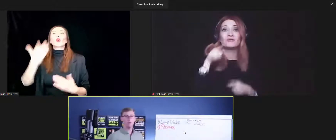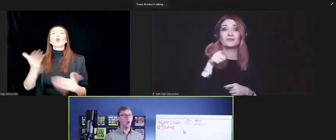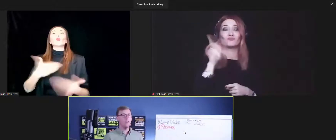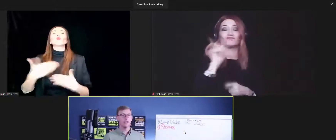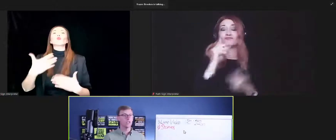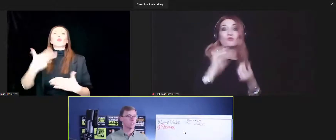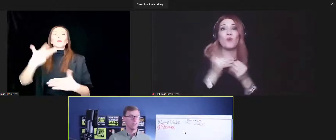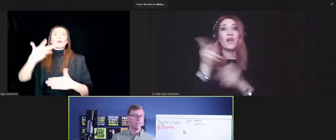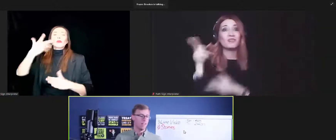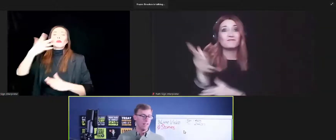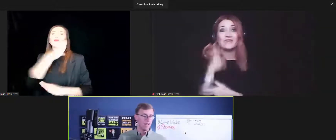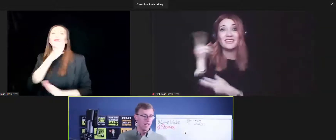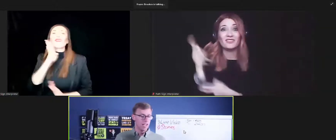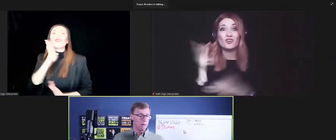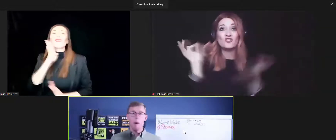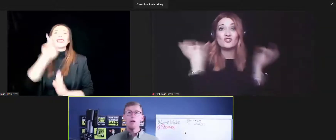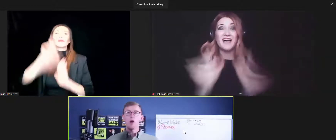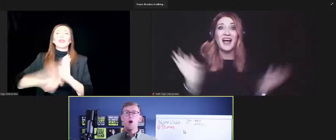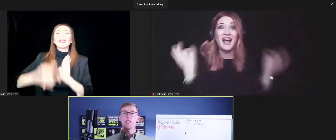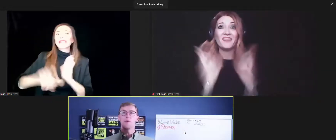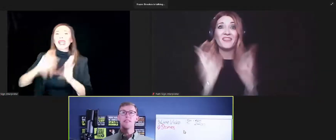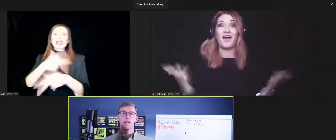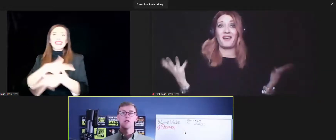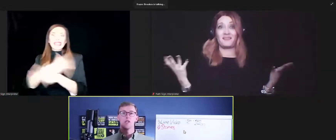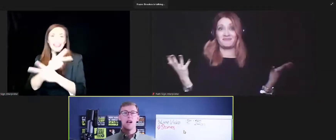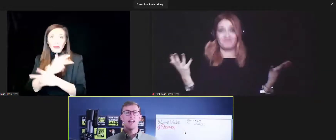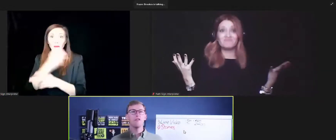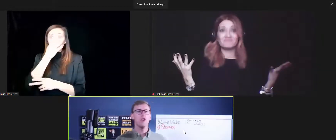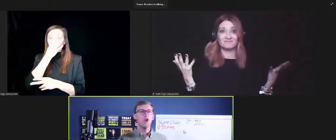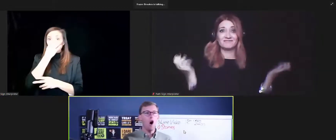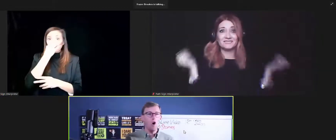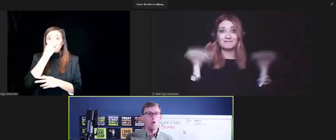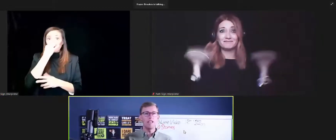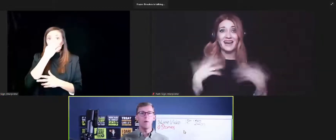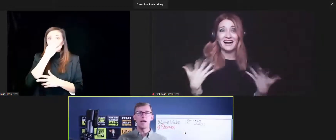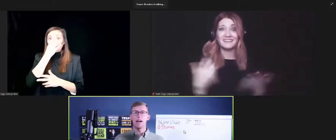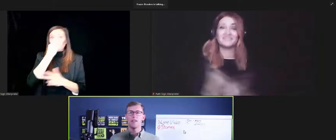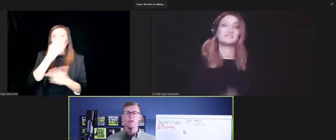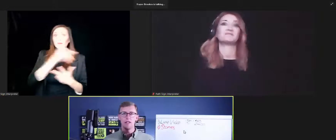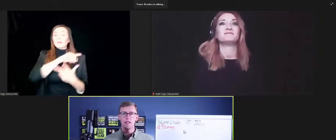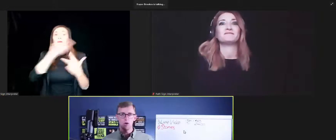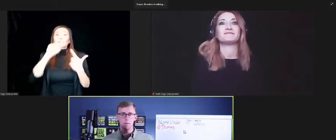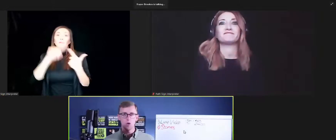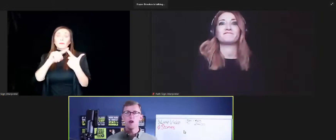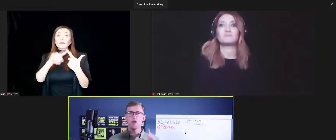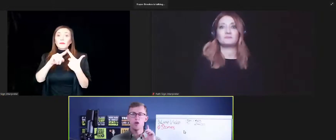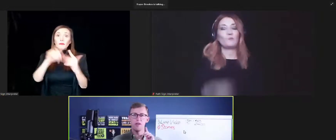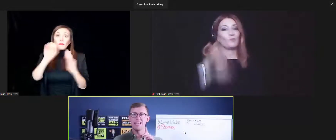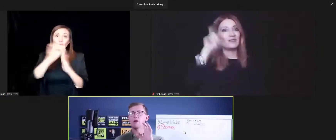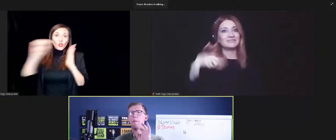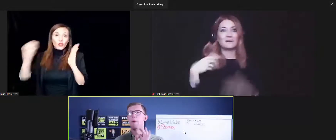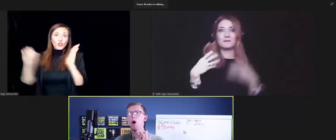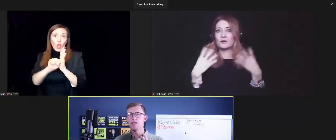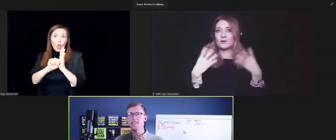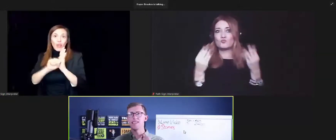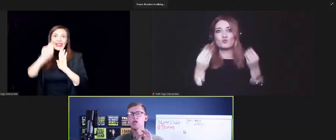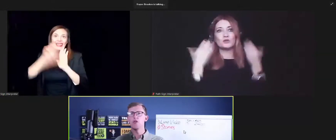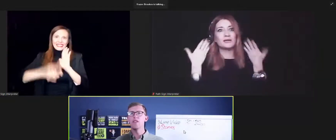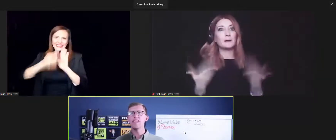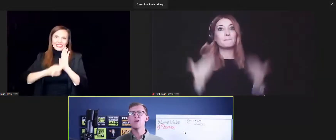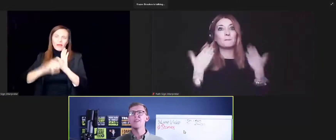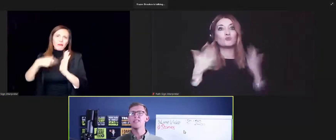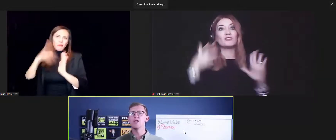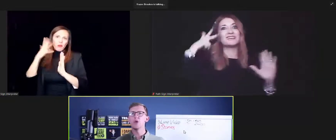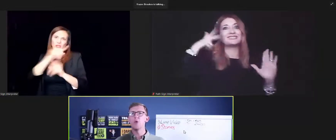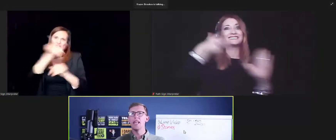Instagram stories. You're probably already doing this. And if you're not already doing Instagram stories, you need to, but there's something